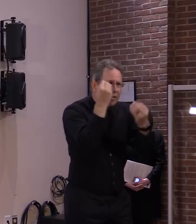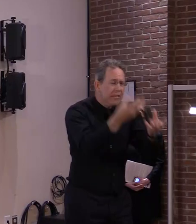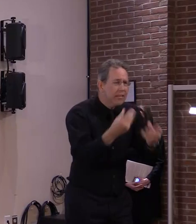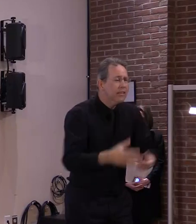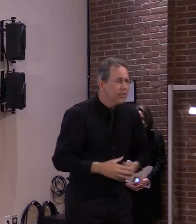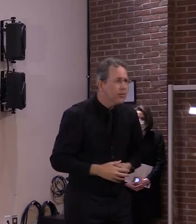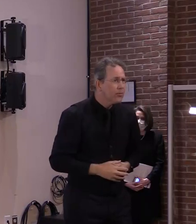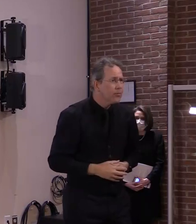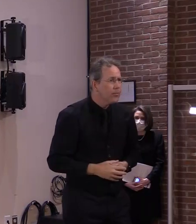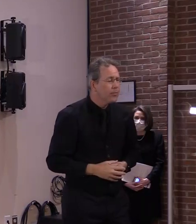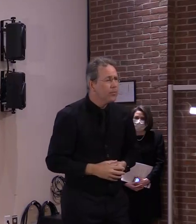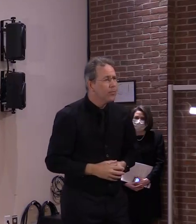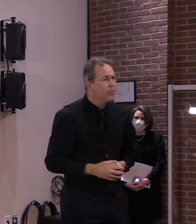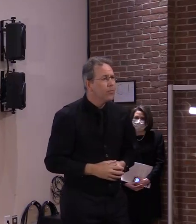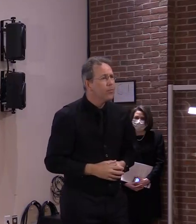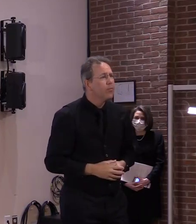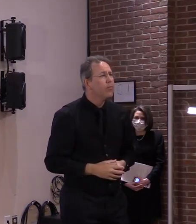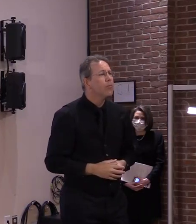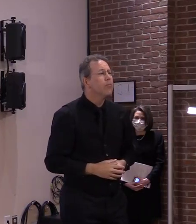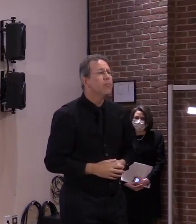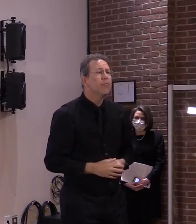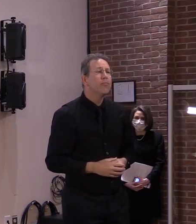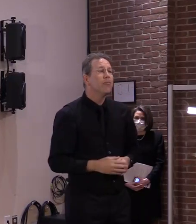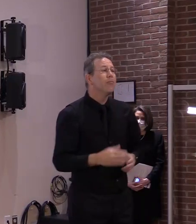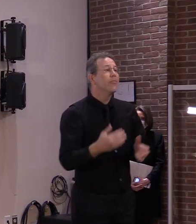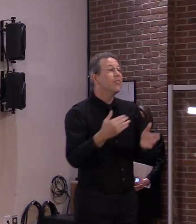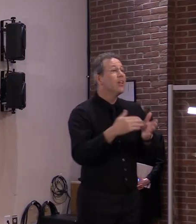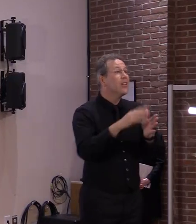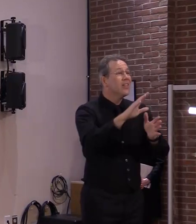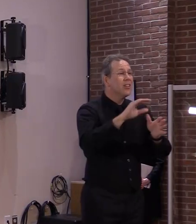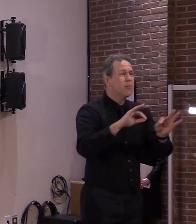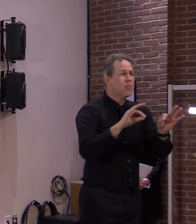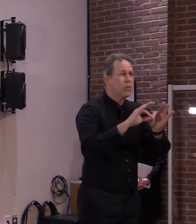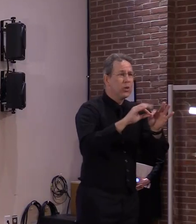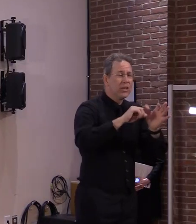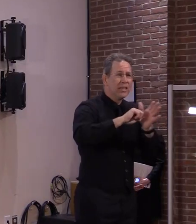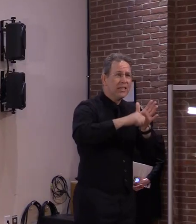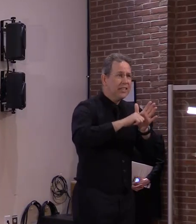cases. Again, and this is key, this